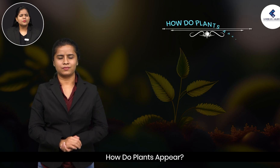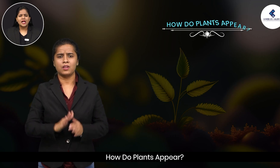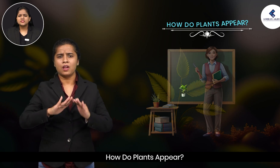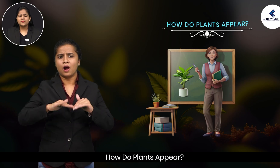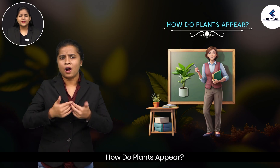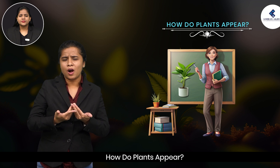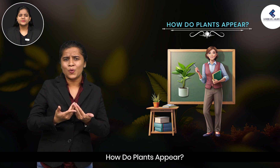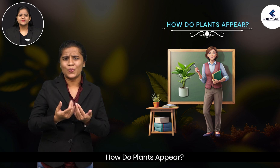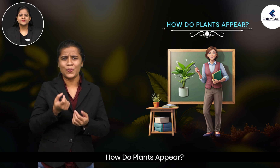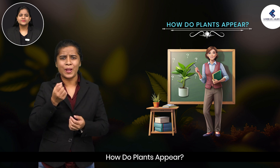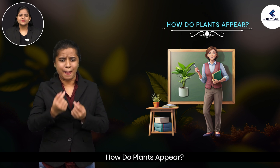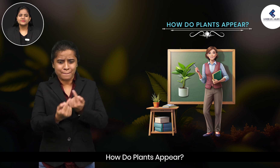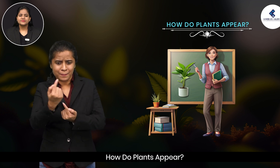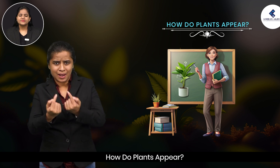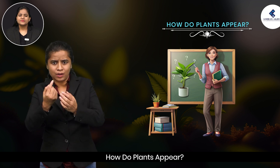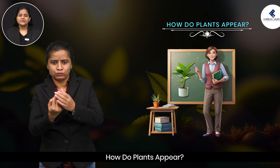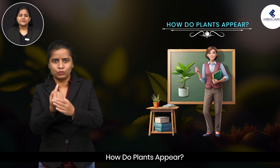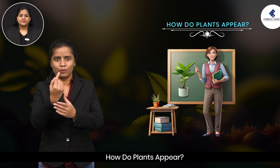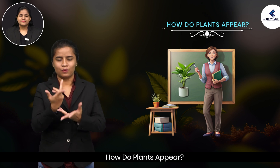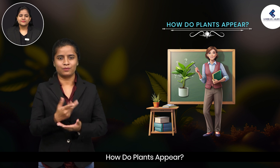How do plants appear?